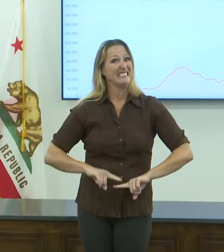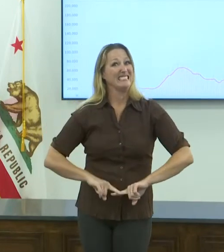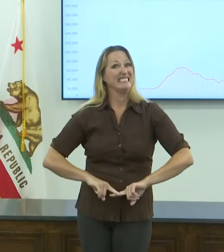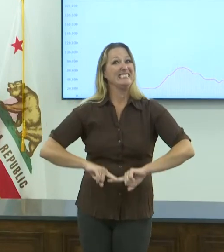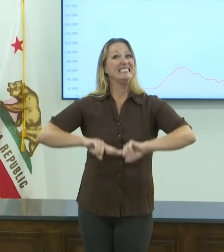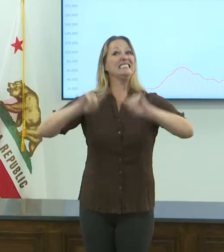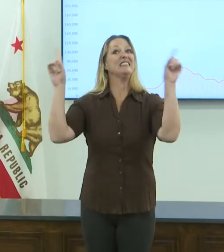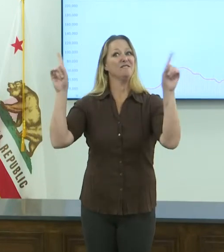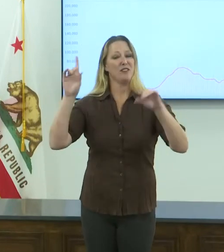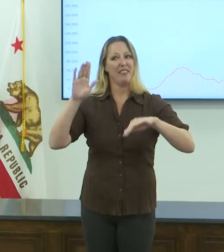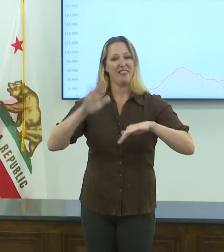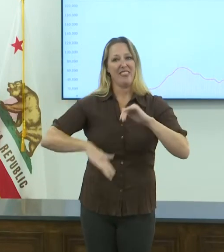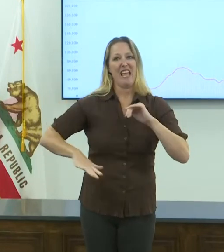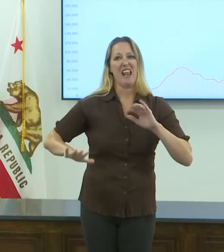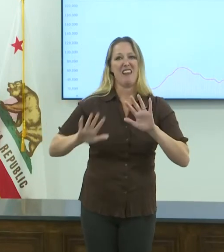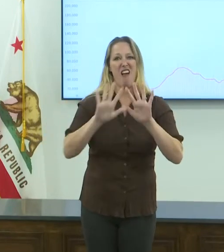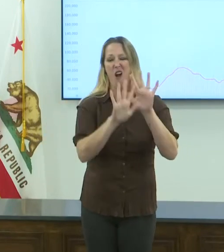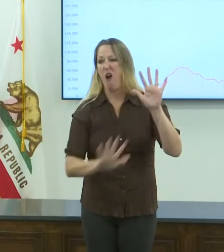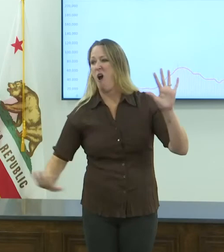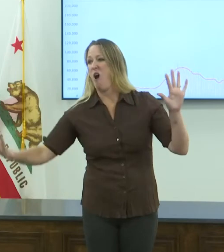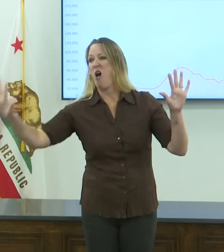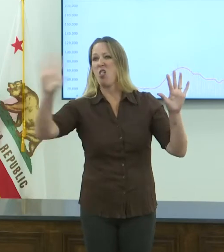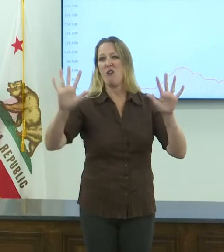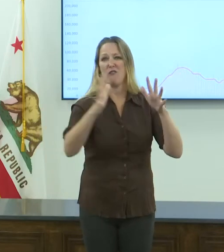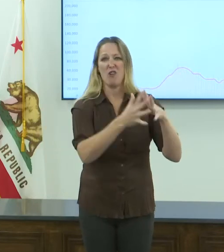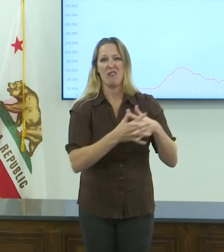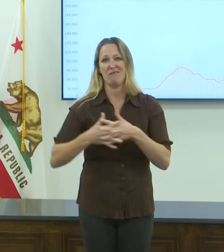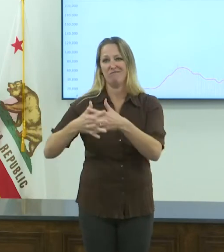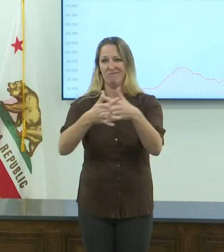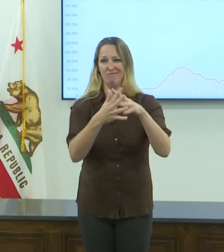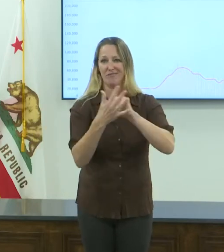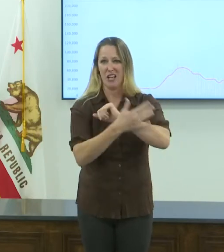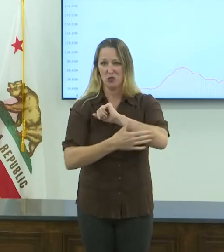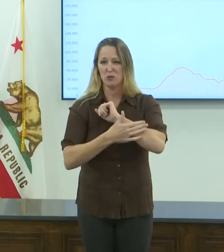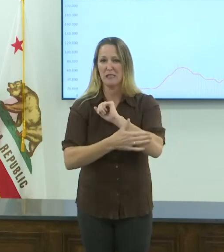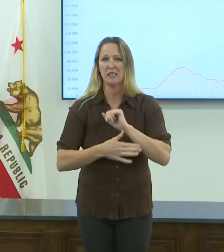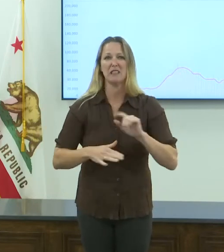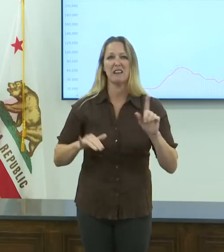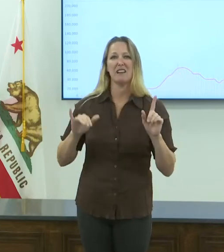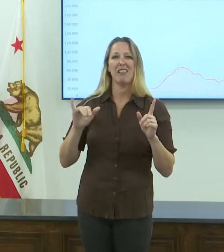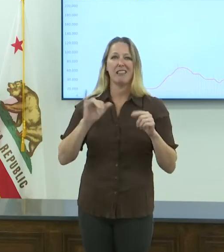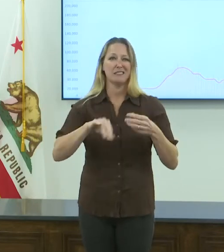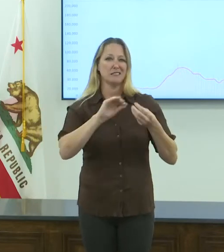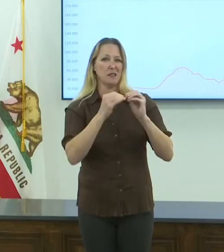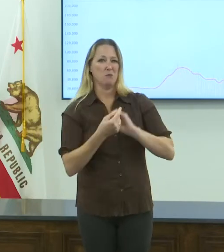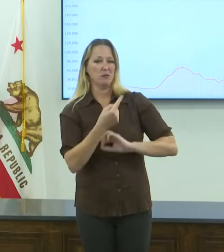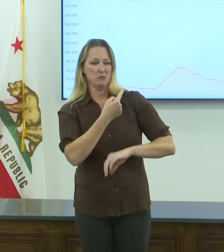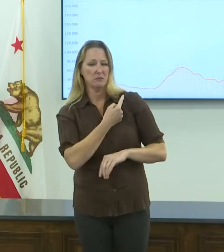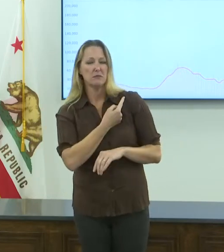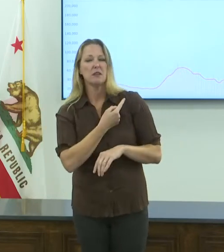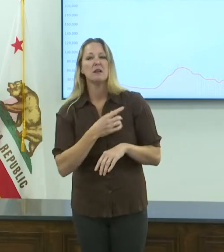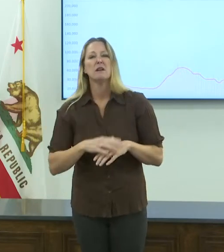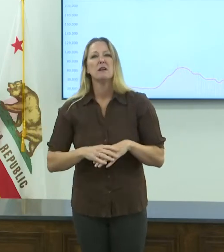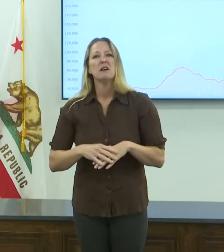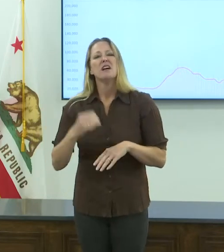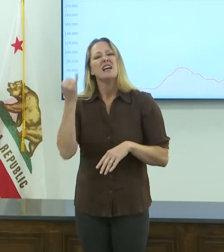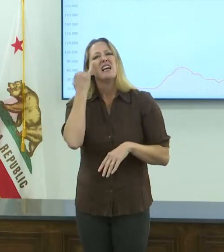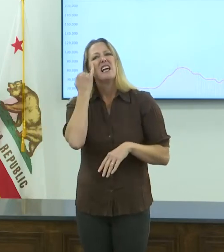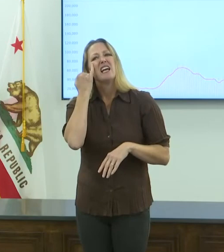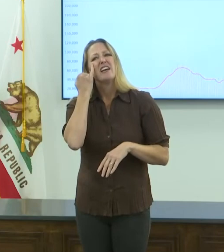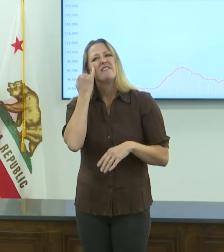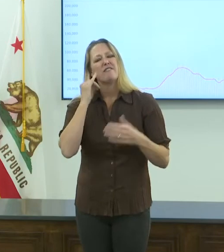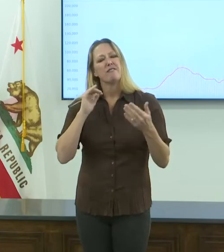behind me. This is case counts at the national level, but you would see a very similar slide with